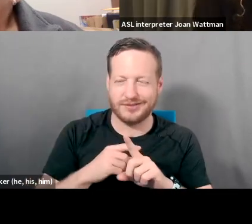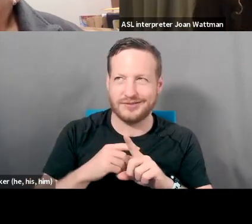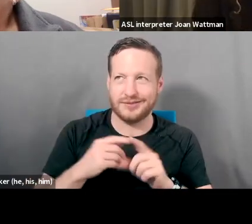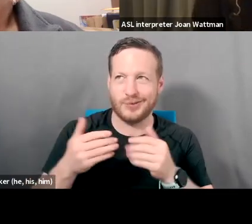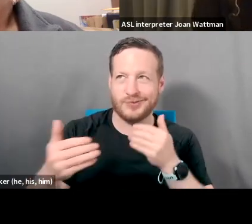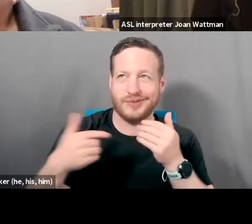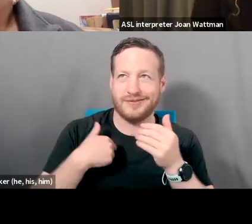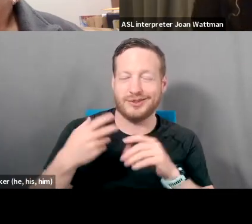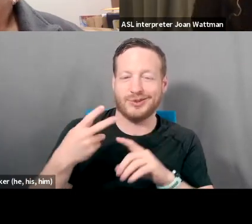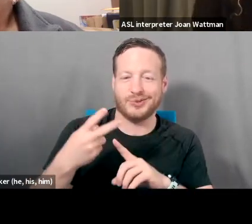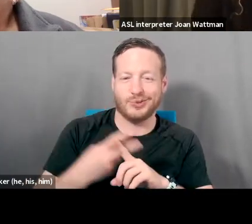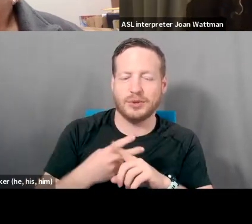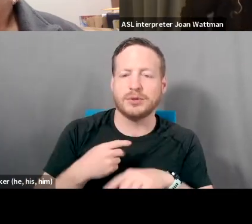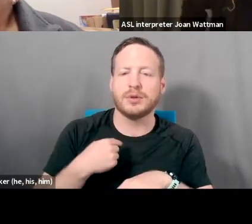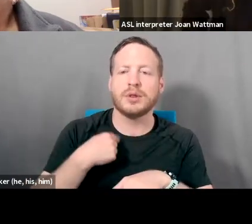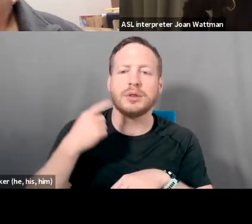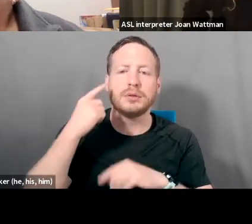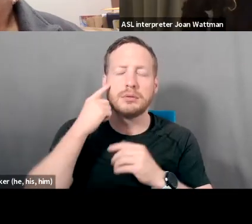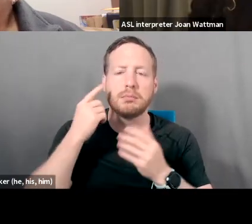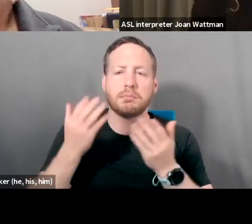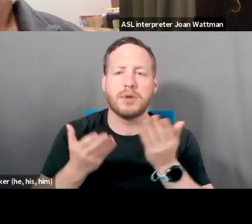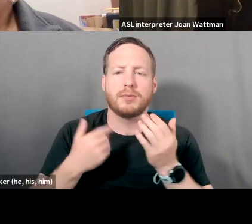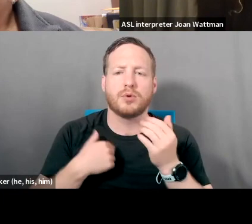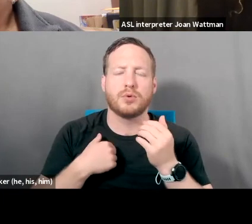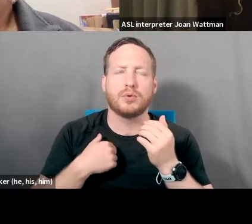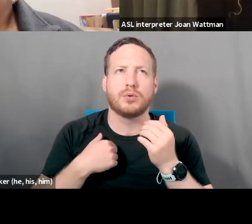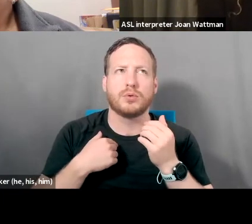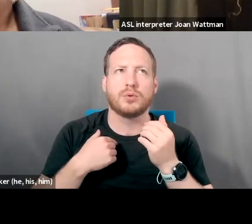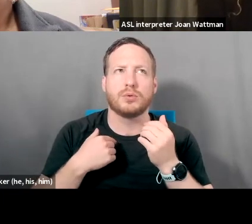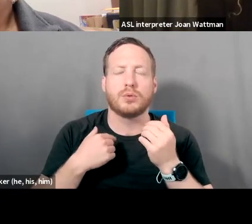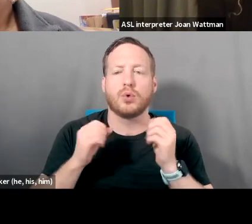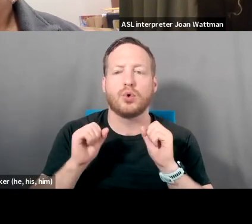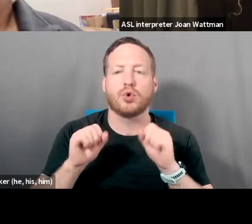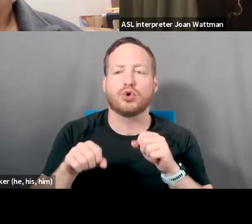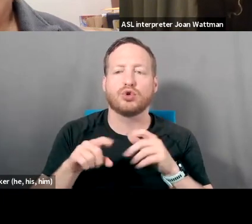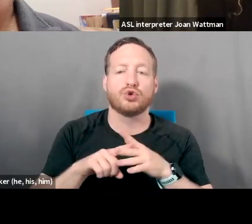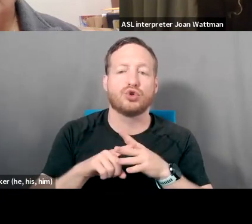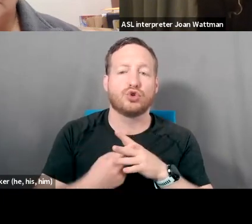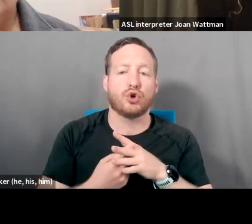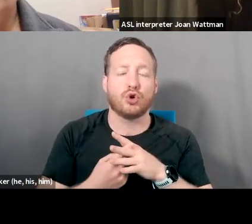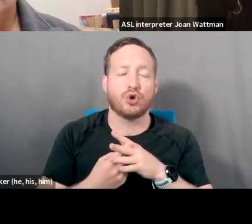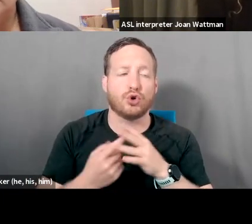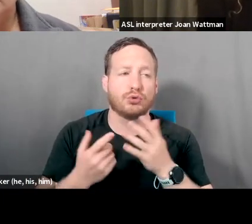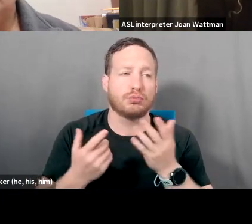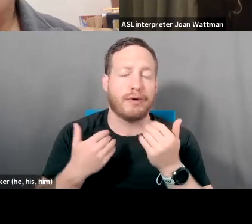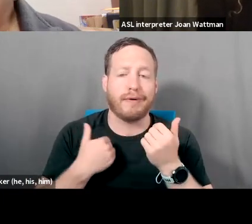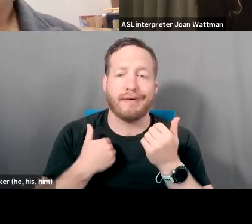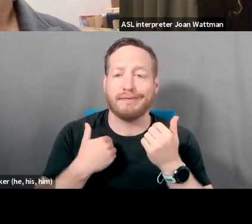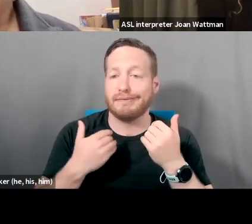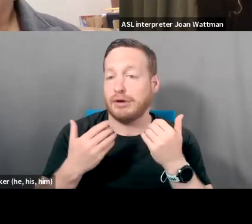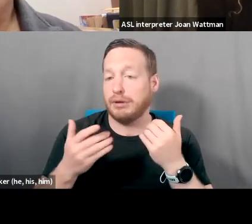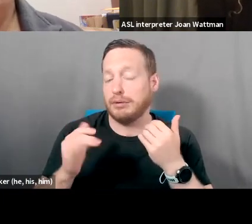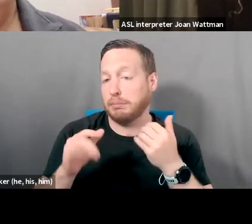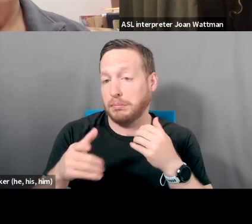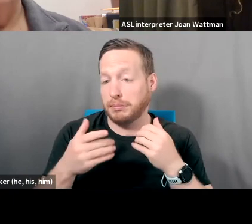September. We have Deaf Awareness Month. So we're thinking 2 months out from now, we could